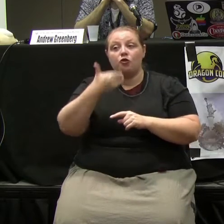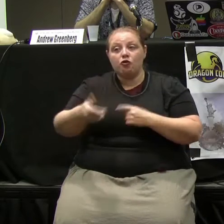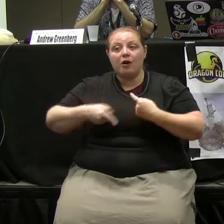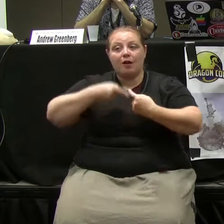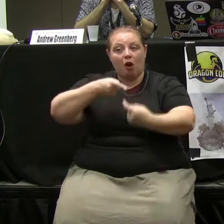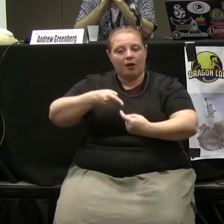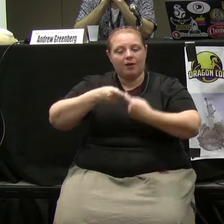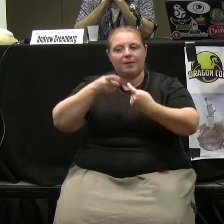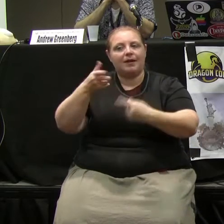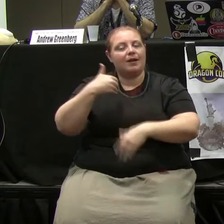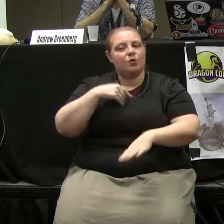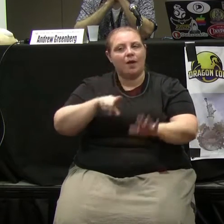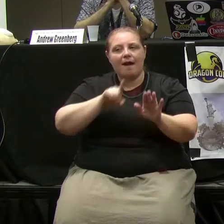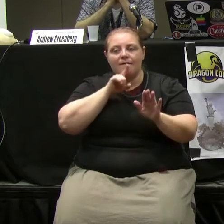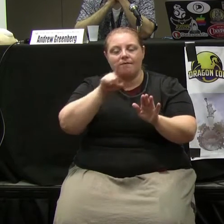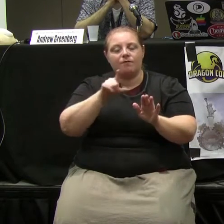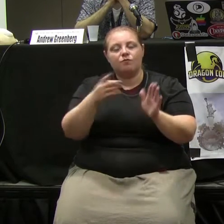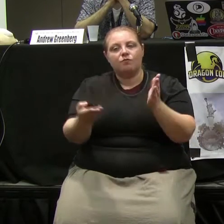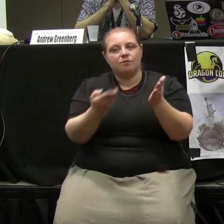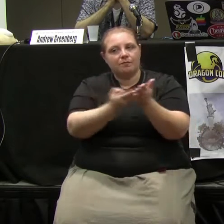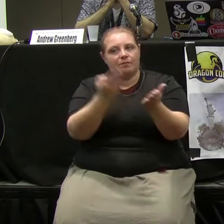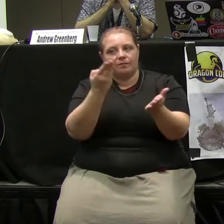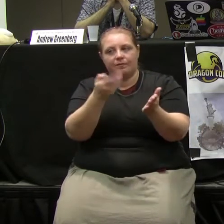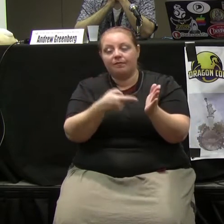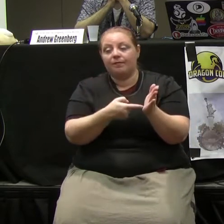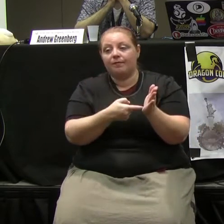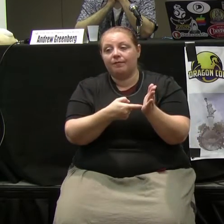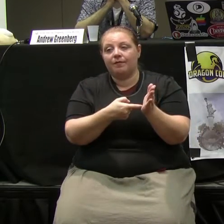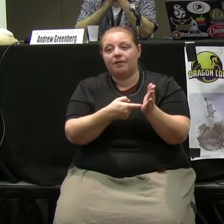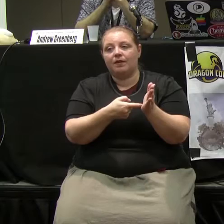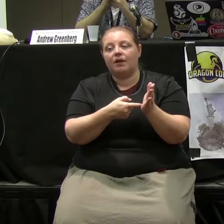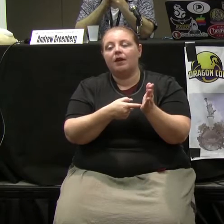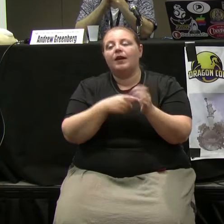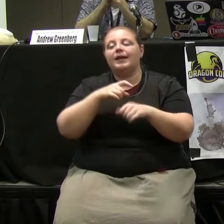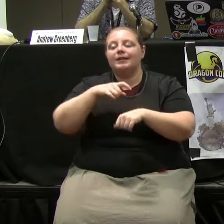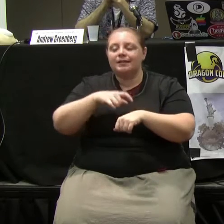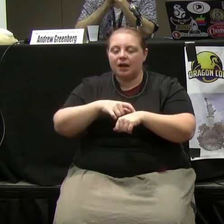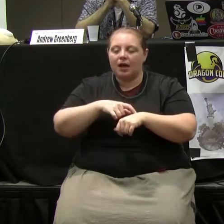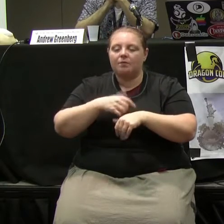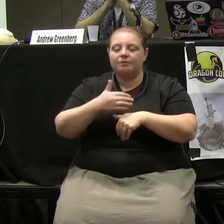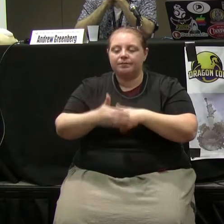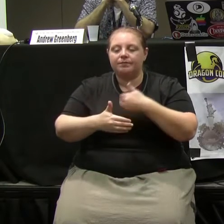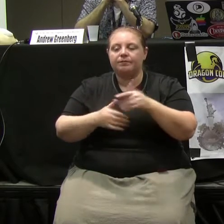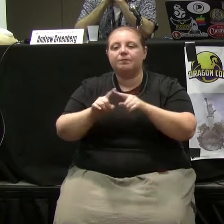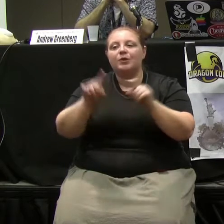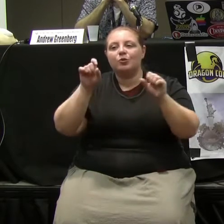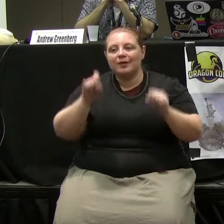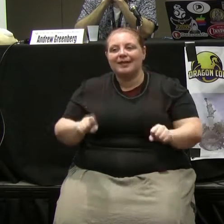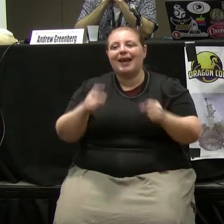and facts to back it up, it can take time, but you can break through. And